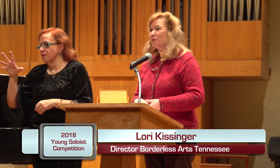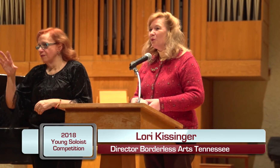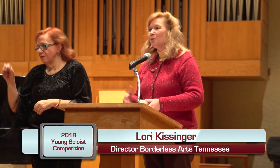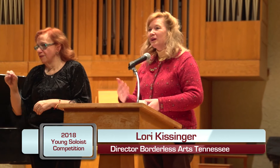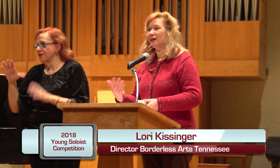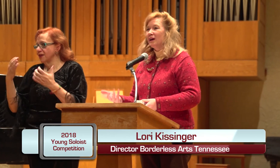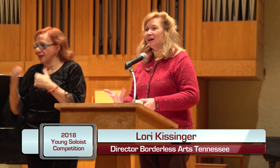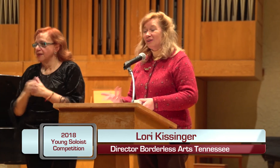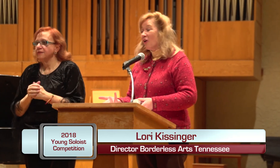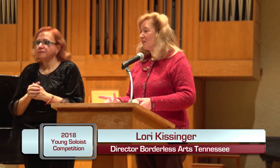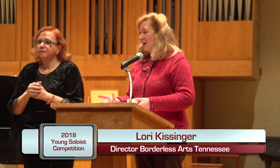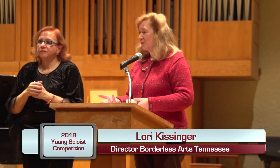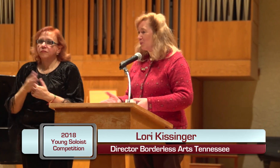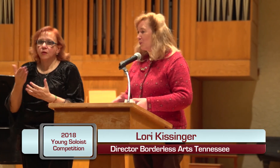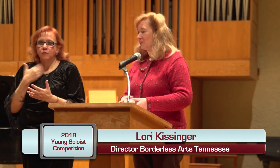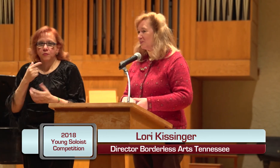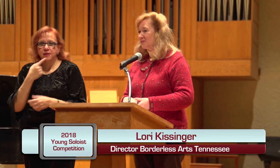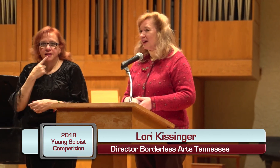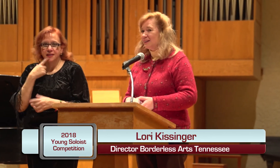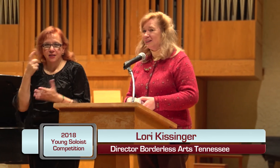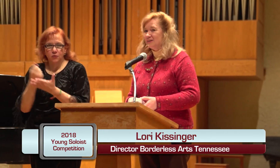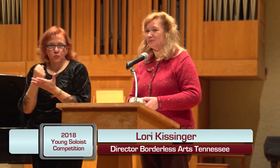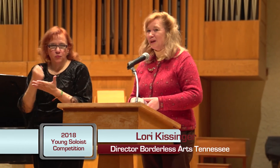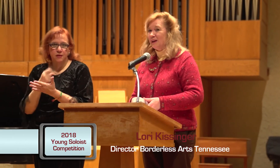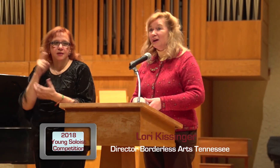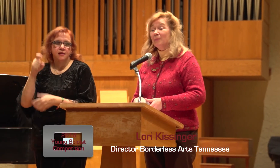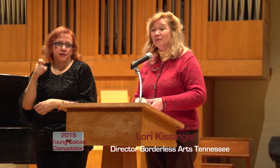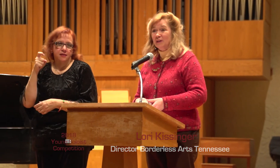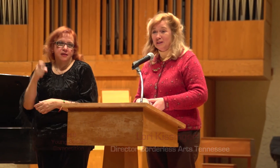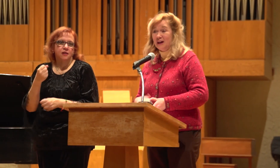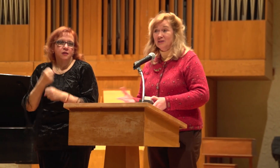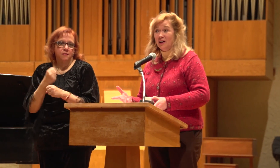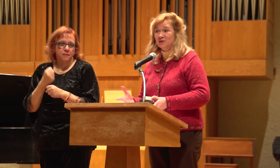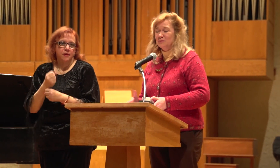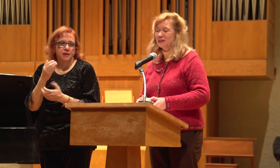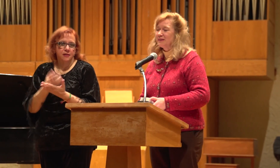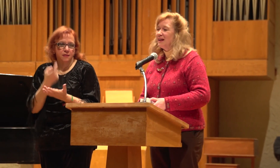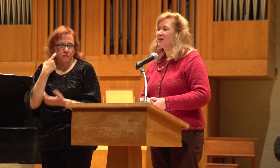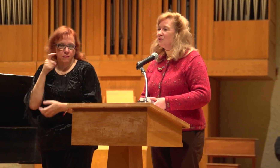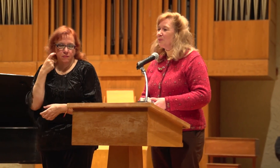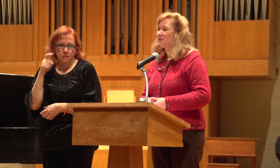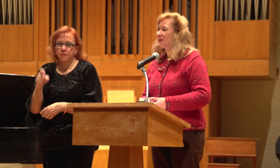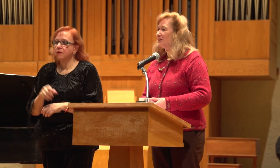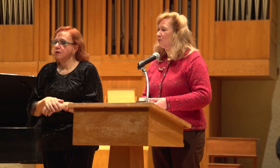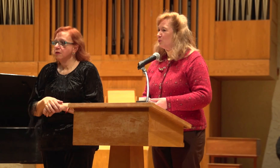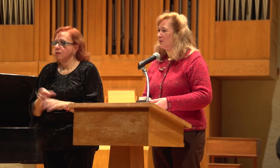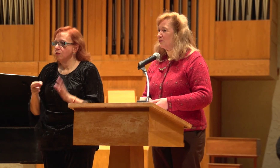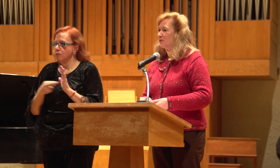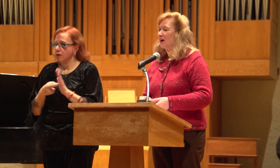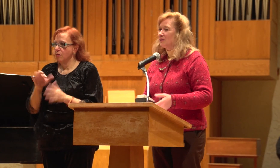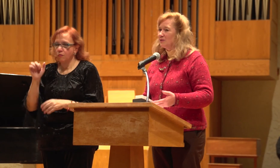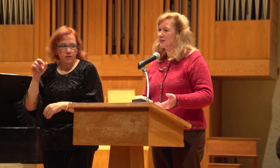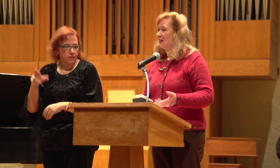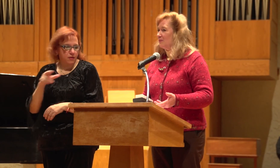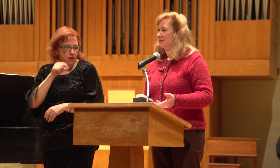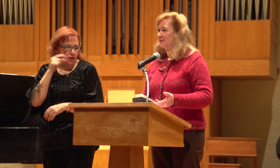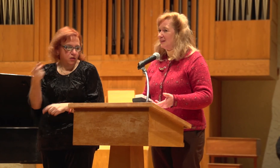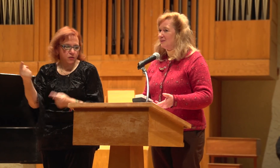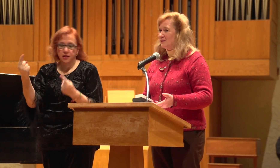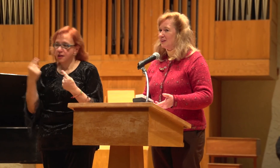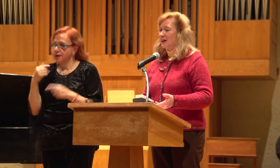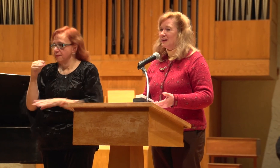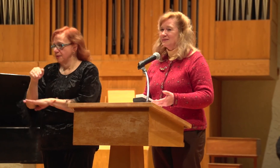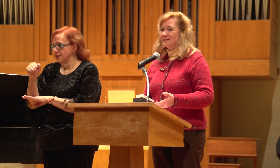And before we call out the winners, I needed to make a couple of acknowledgments. Representative Weaver not only came